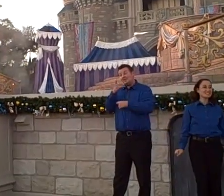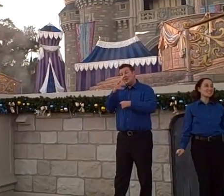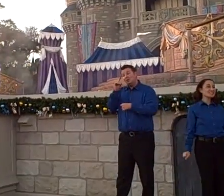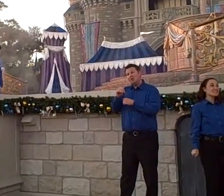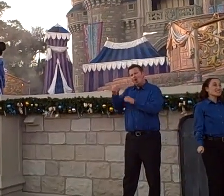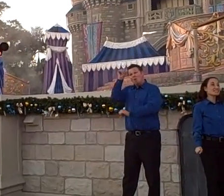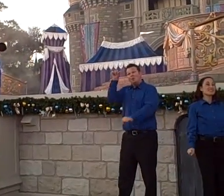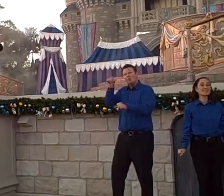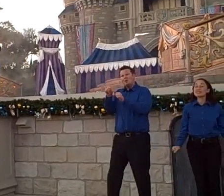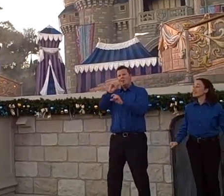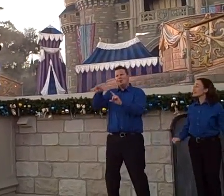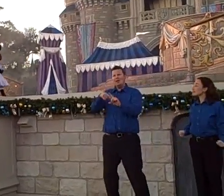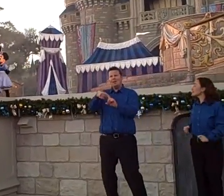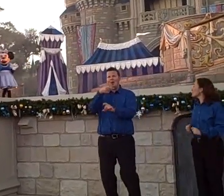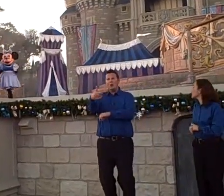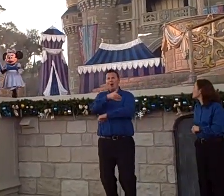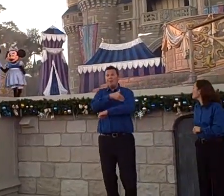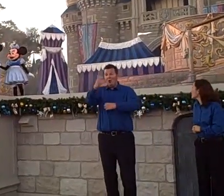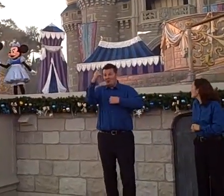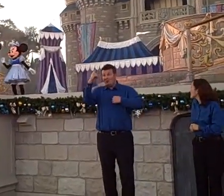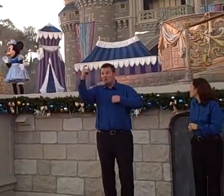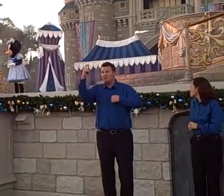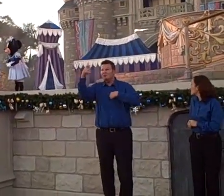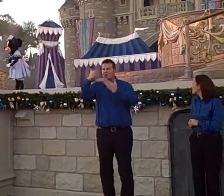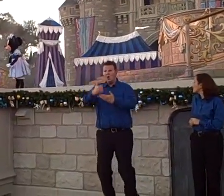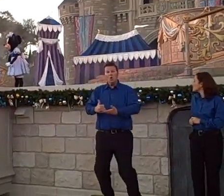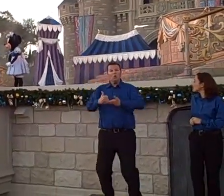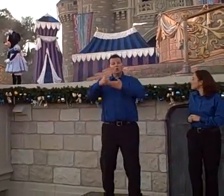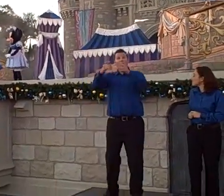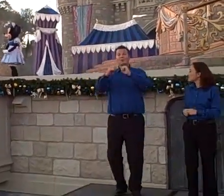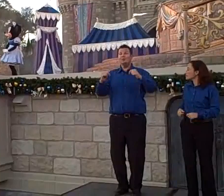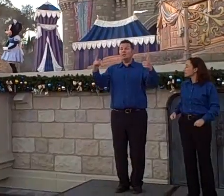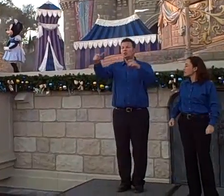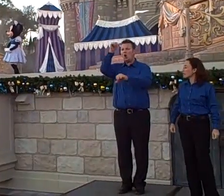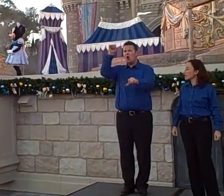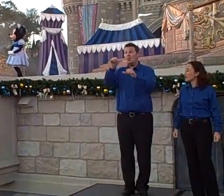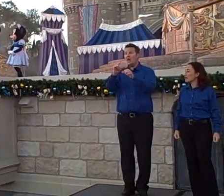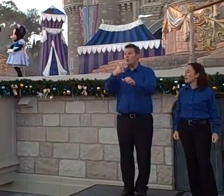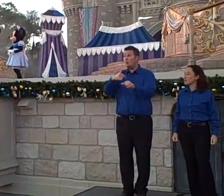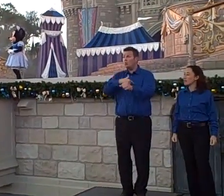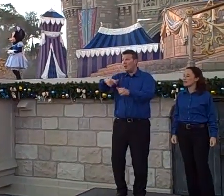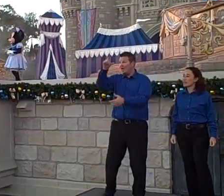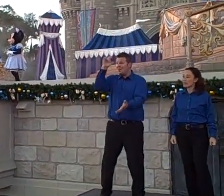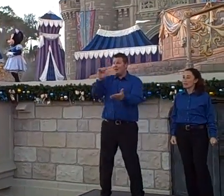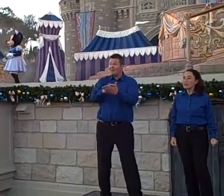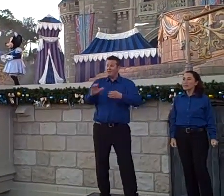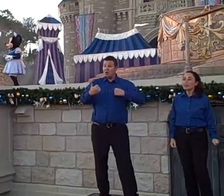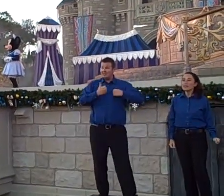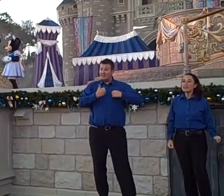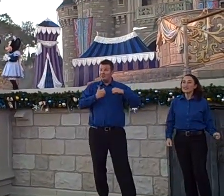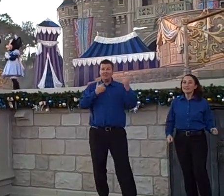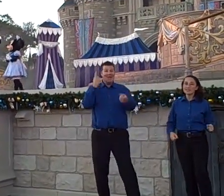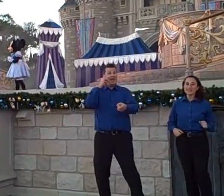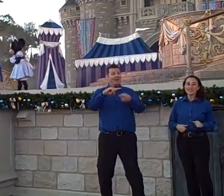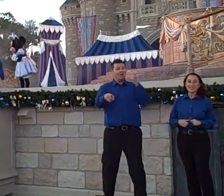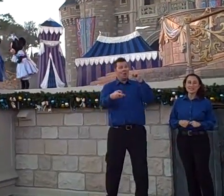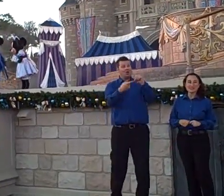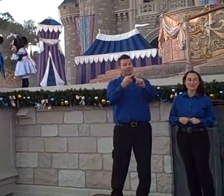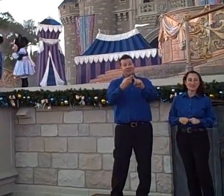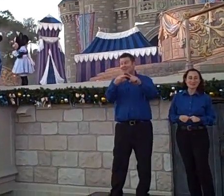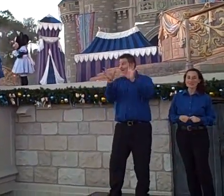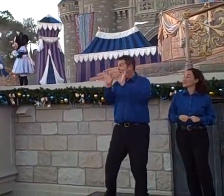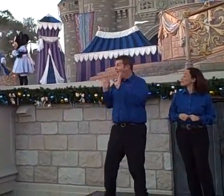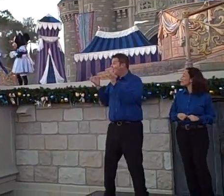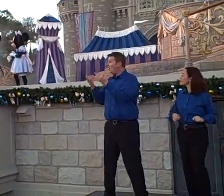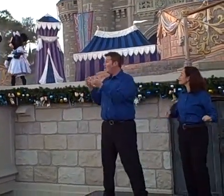That's right, Donald. By remembering about the power of dreams, you reminded us all that when we believe in ourselves and